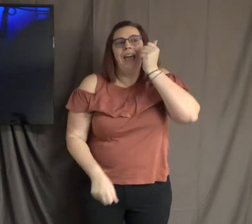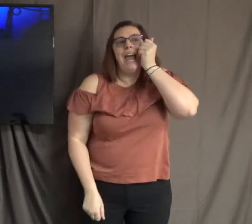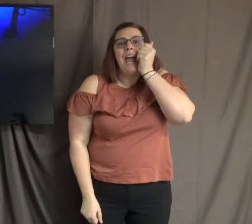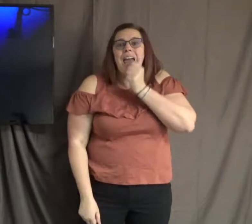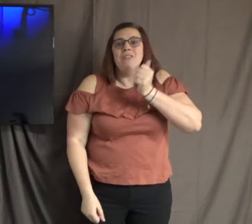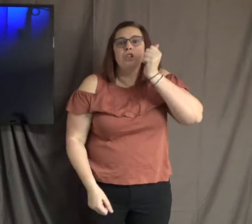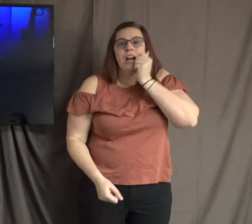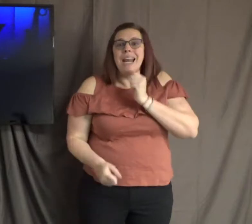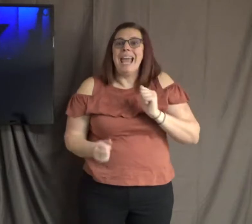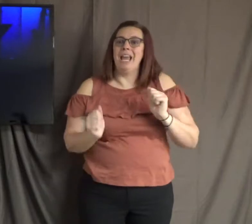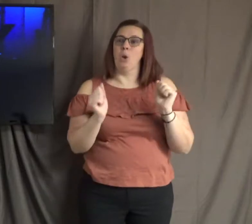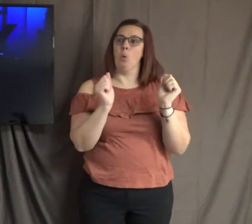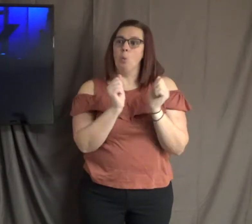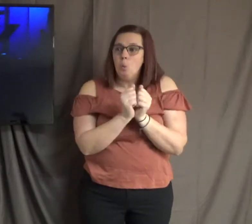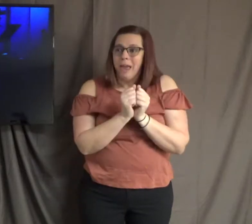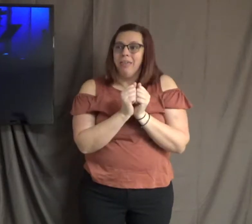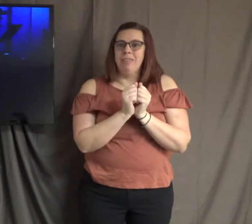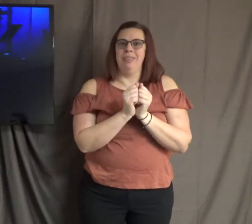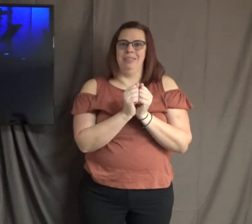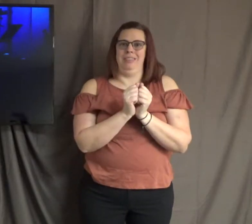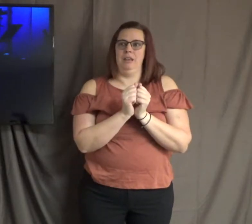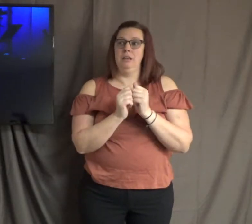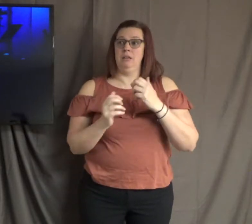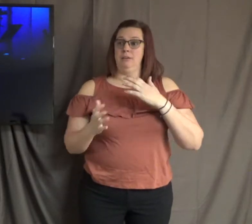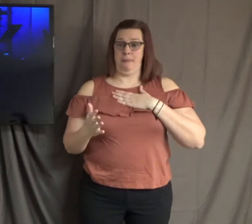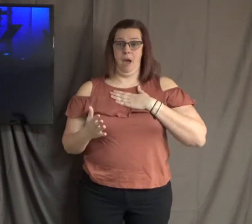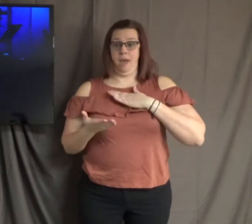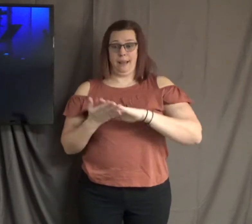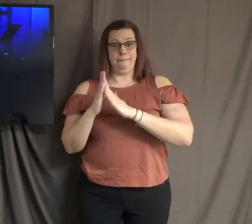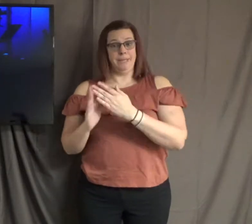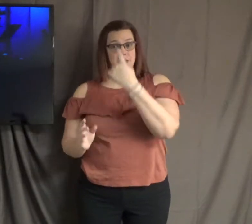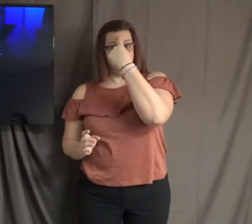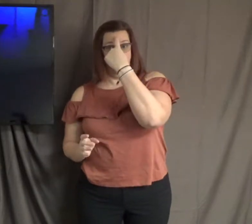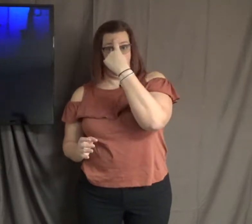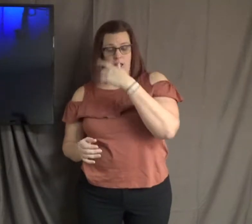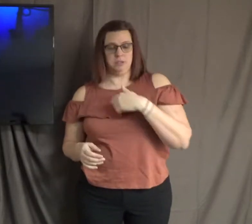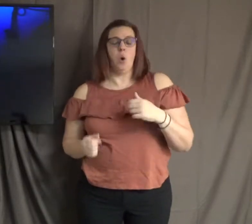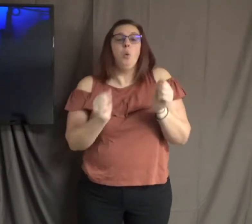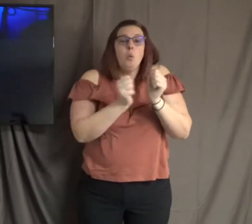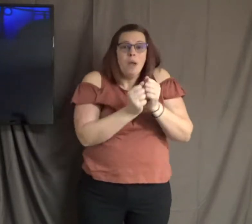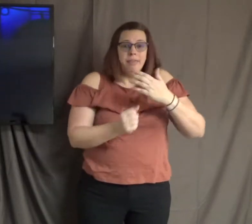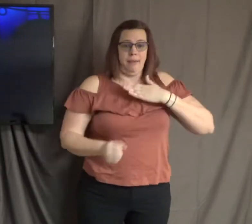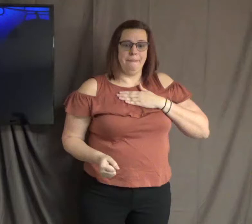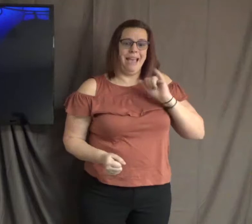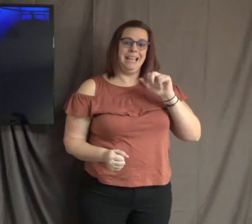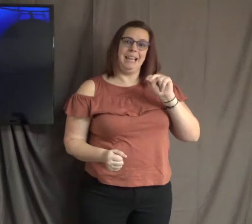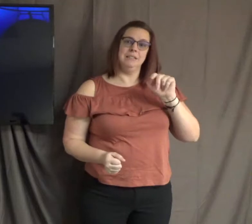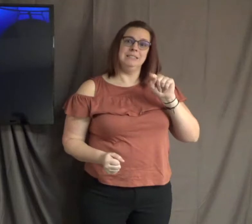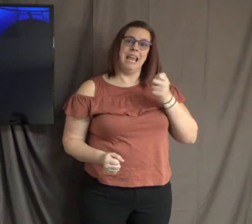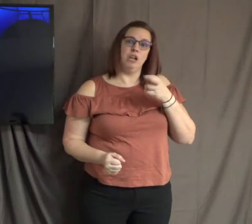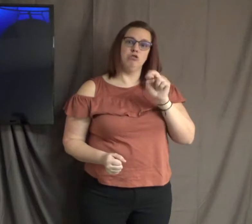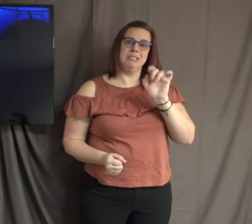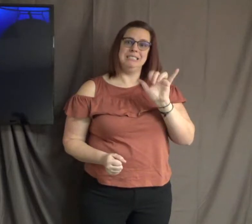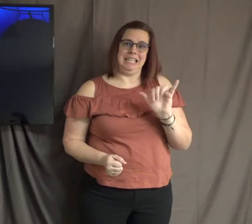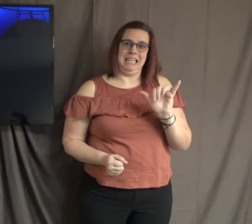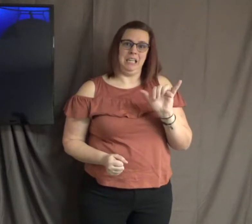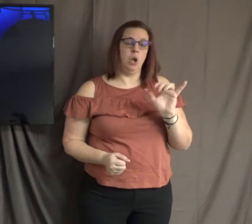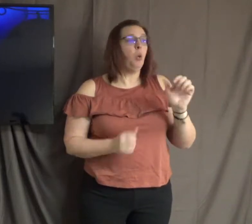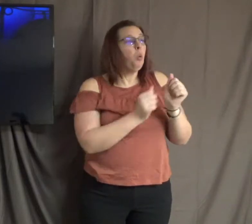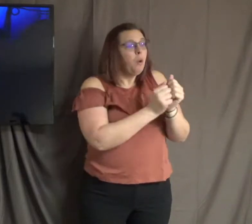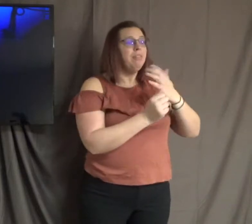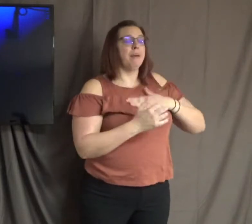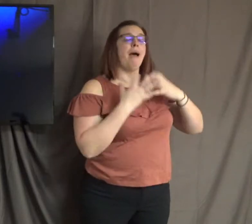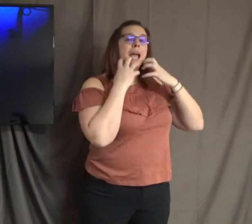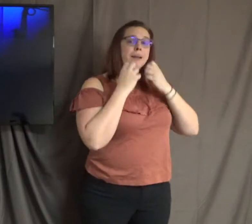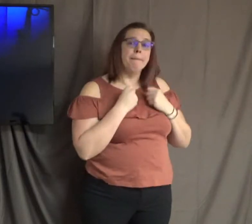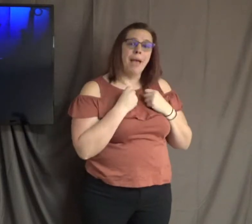ask myself, did you have peace of mind today? Were you in integrity? Were you compassionate? Some days I